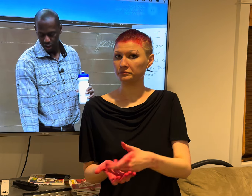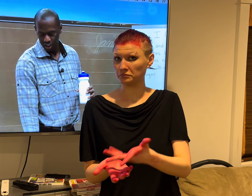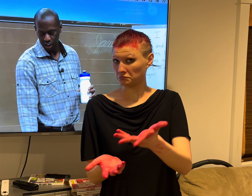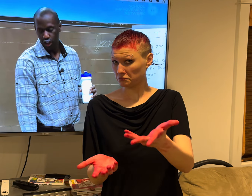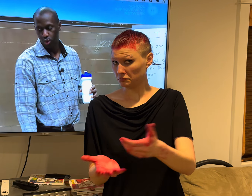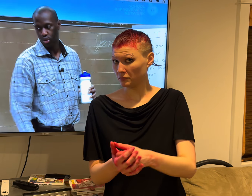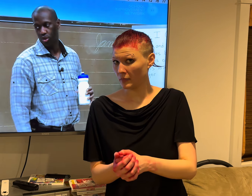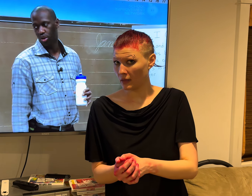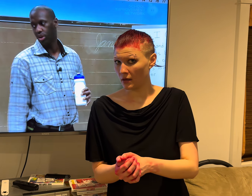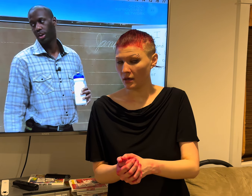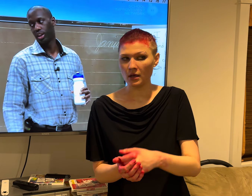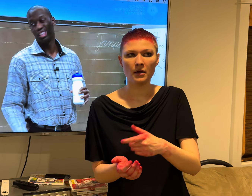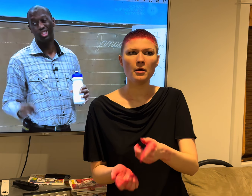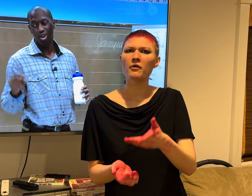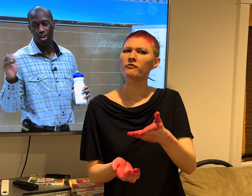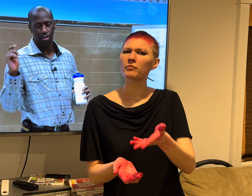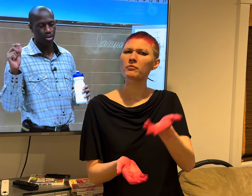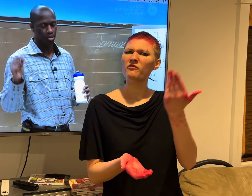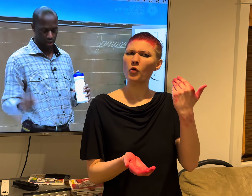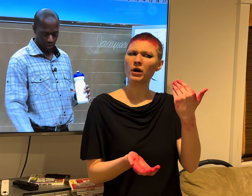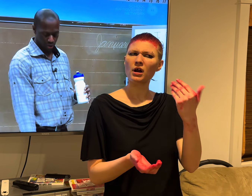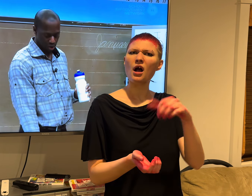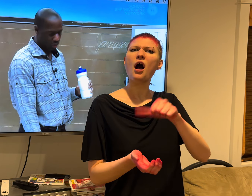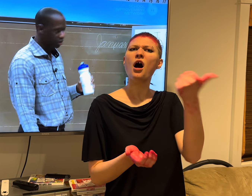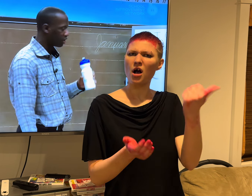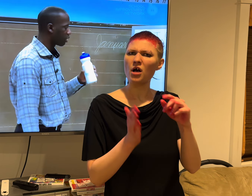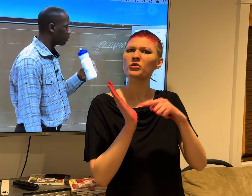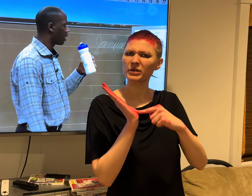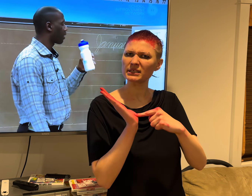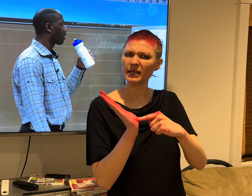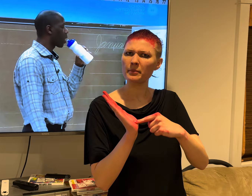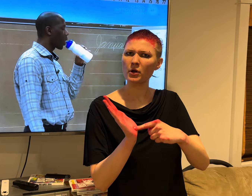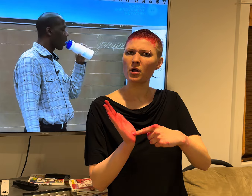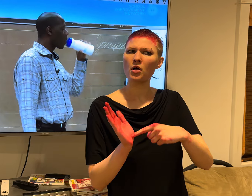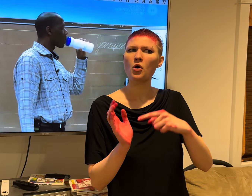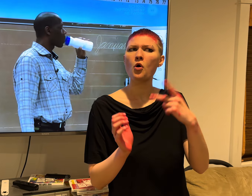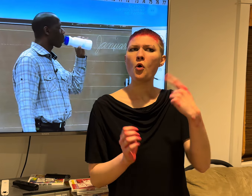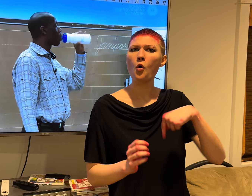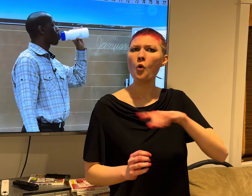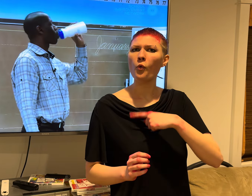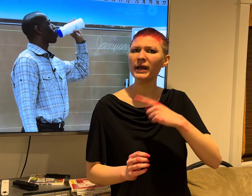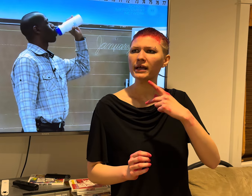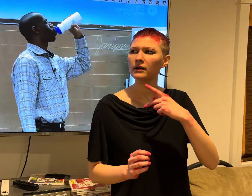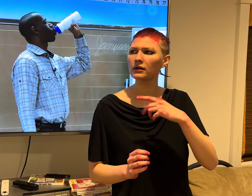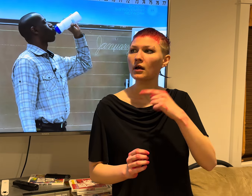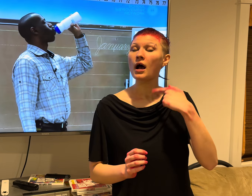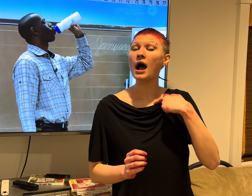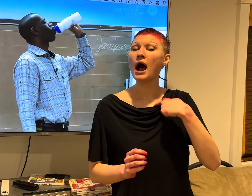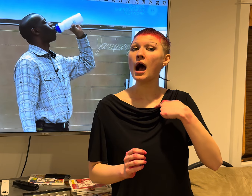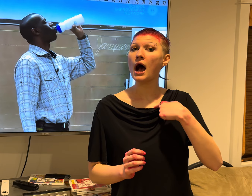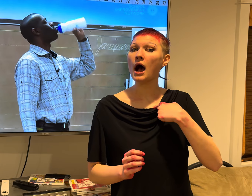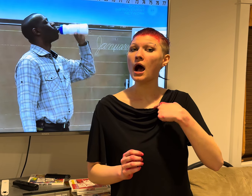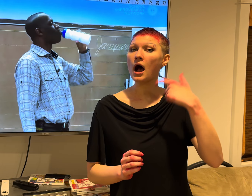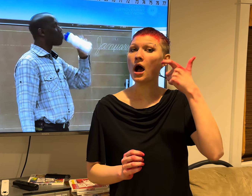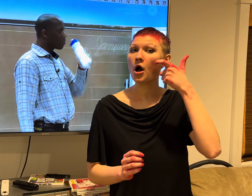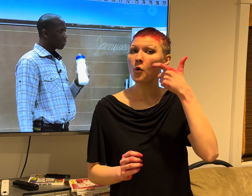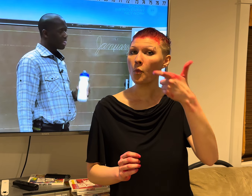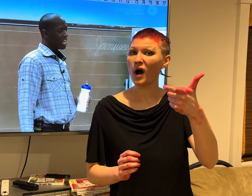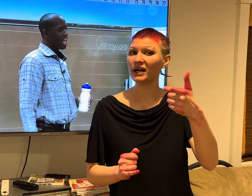sentence a little stronger? It's stronger, but it's only a little stronger. What does the second one say? I watched the last bus leave. I